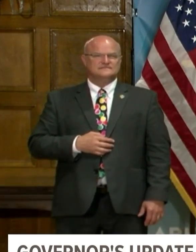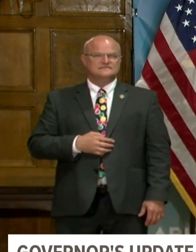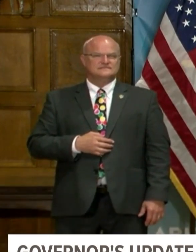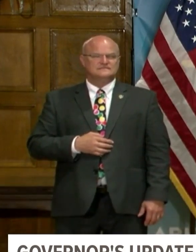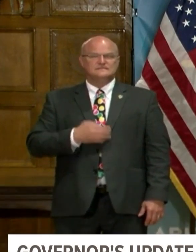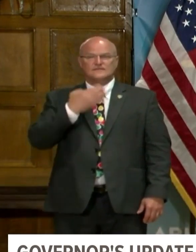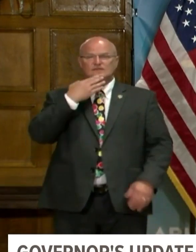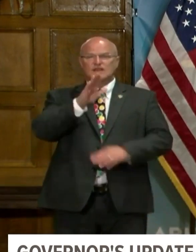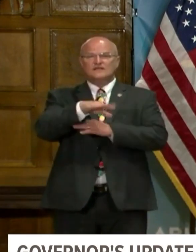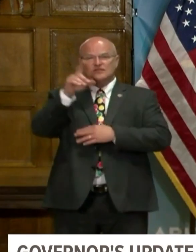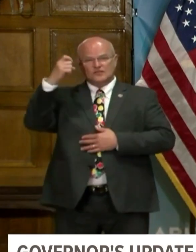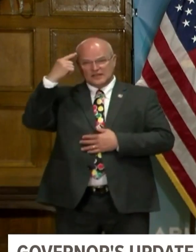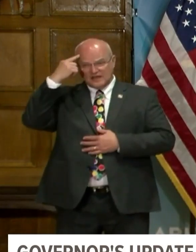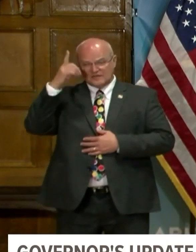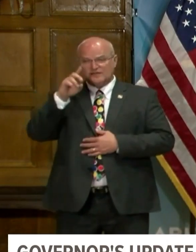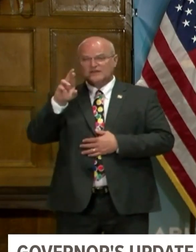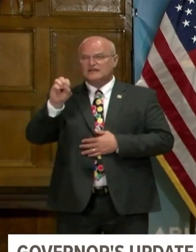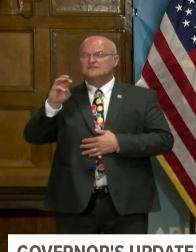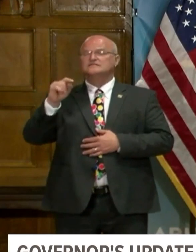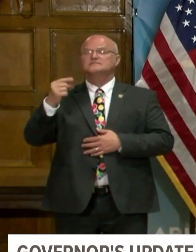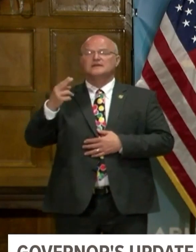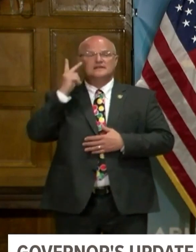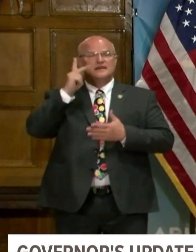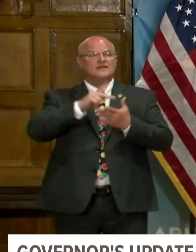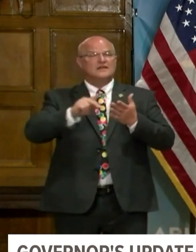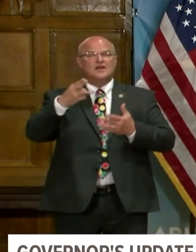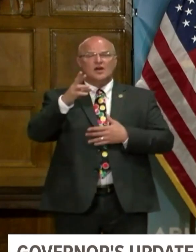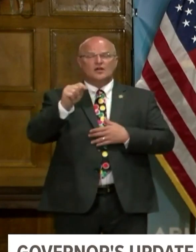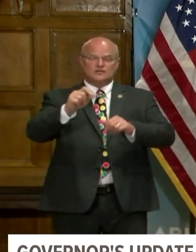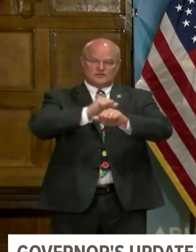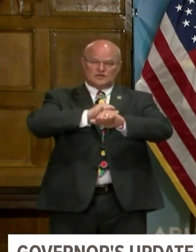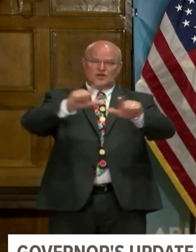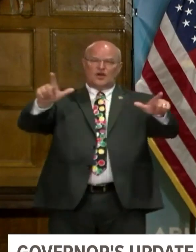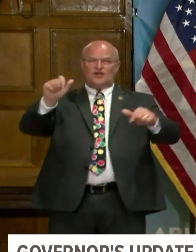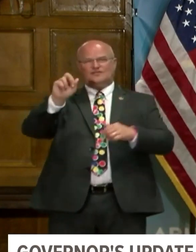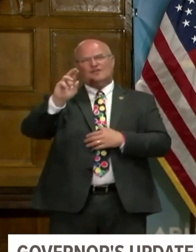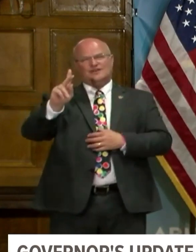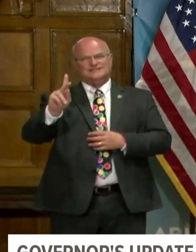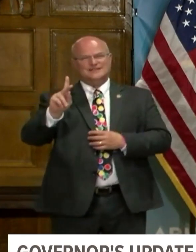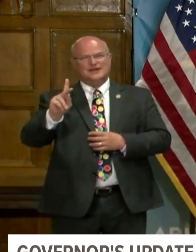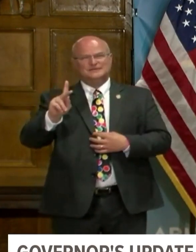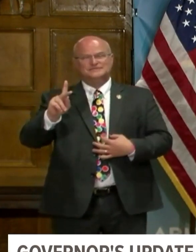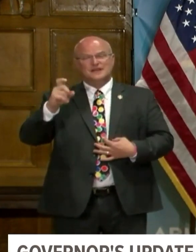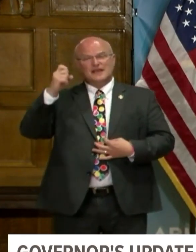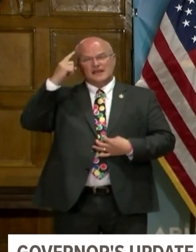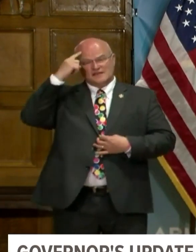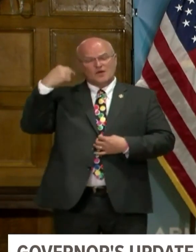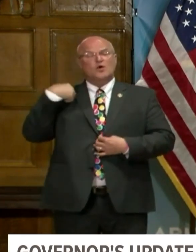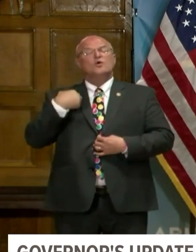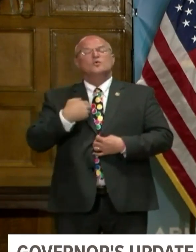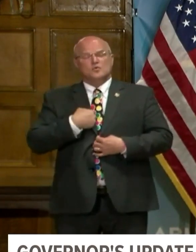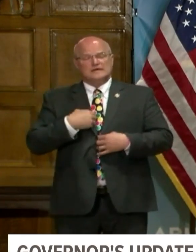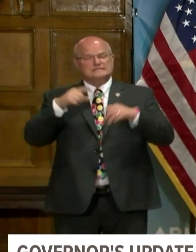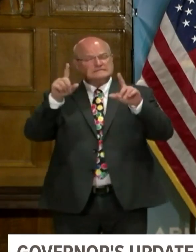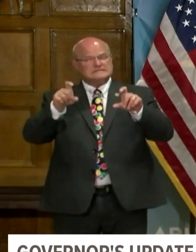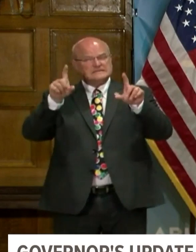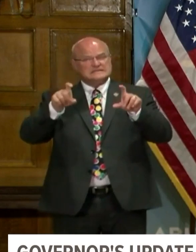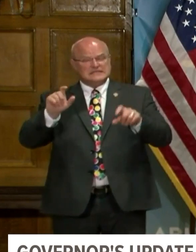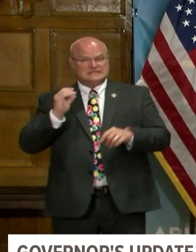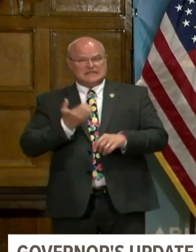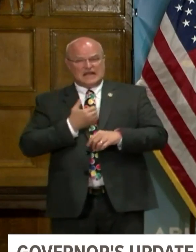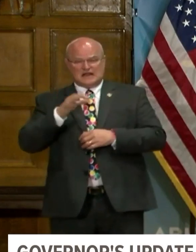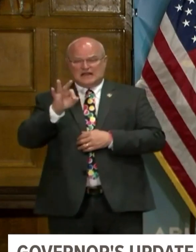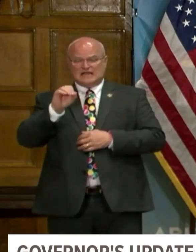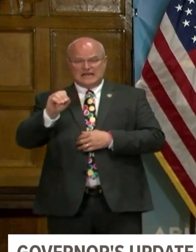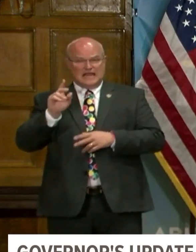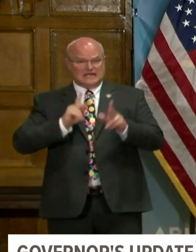Todd. Good afternoon, Governor, Dr. Smith, Secretary Hurst, and all of Arkansas. Governor, we did test our